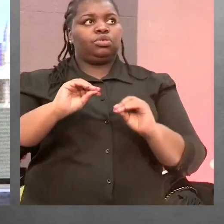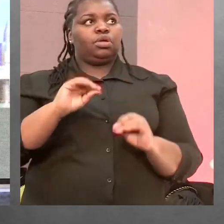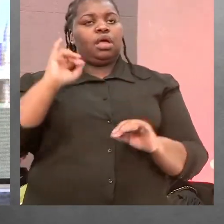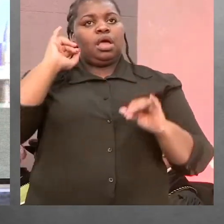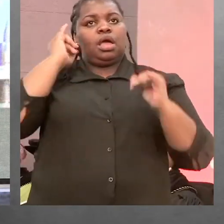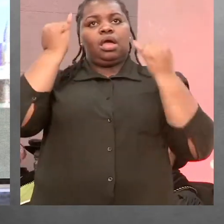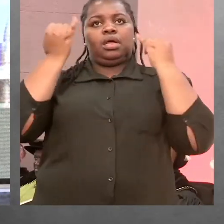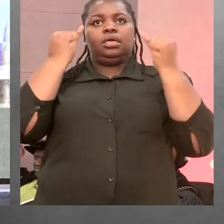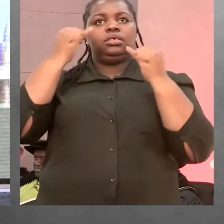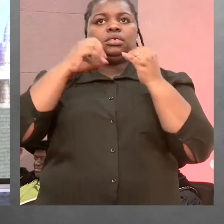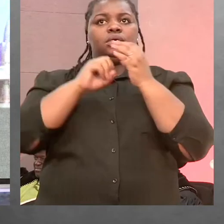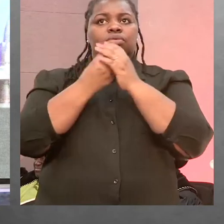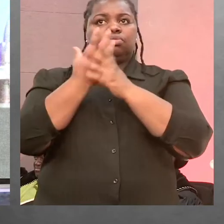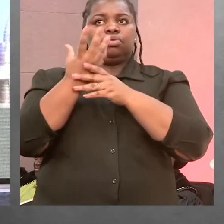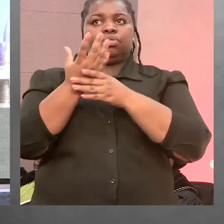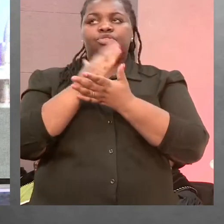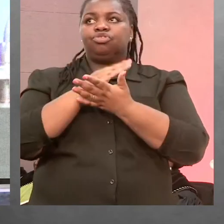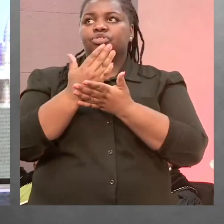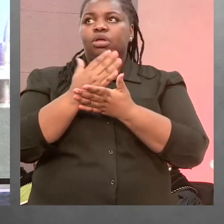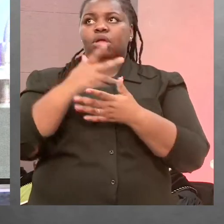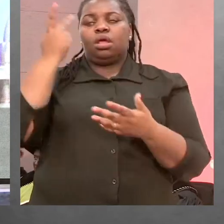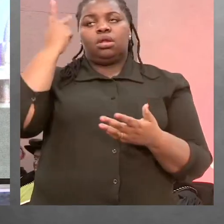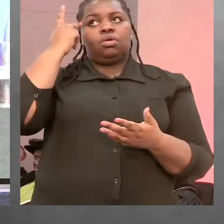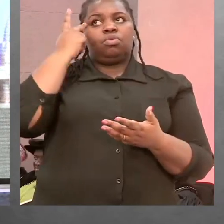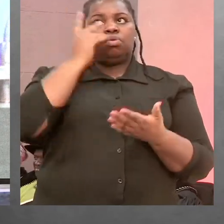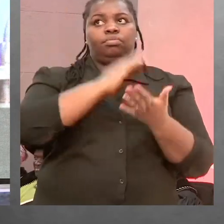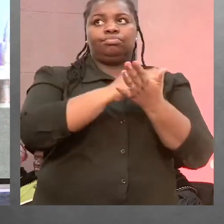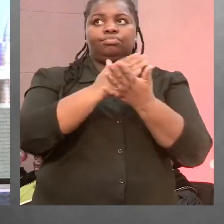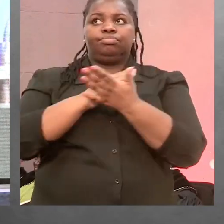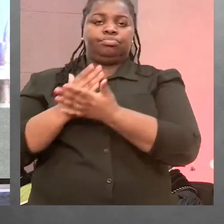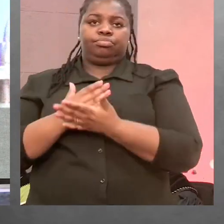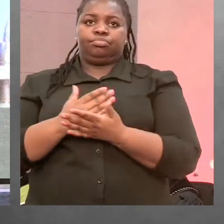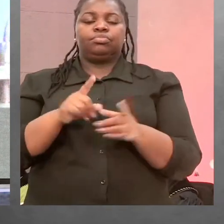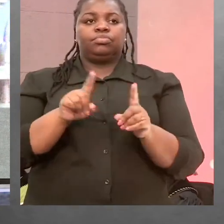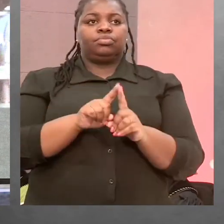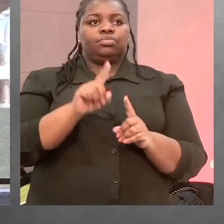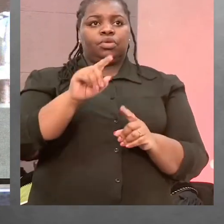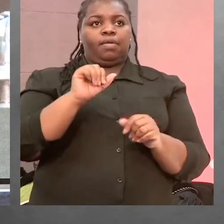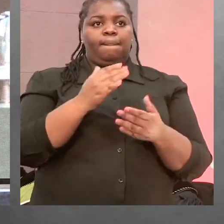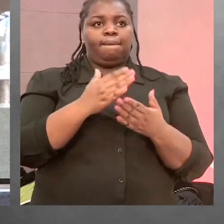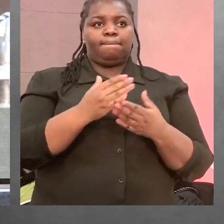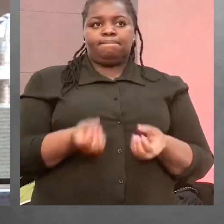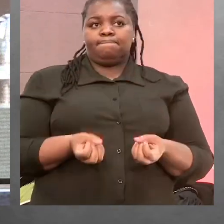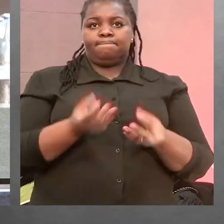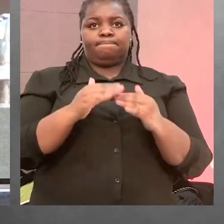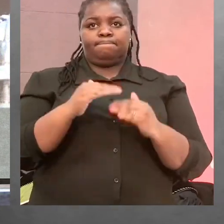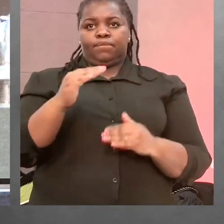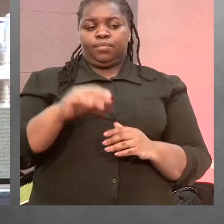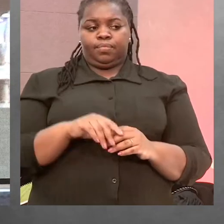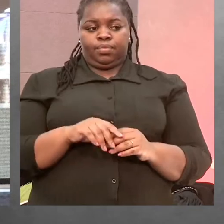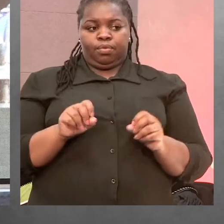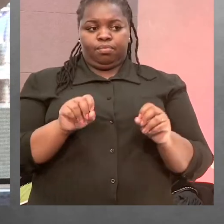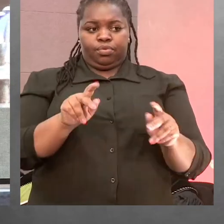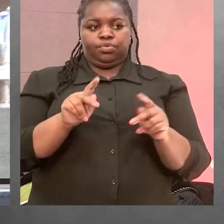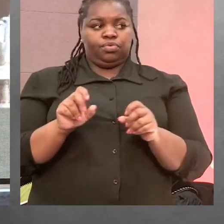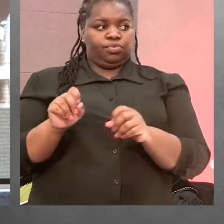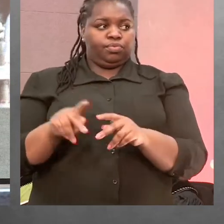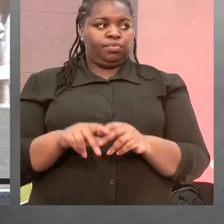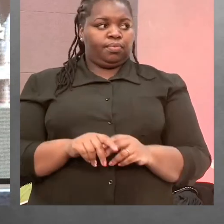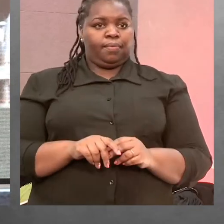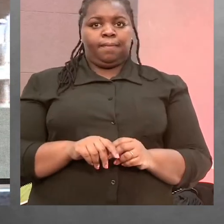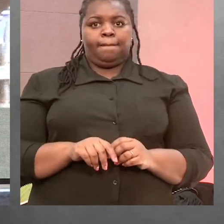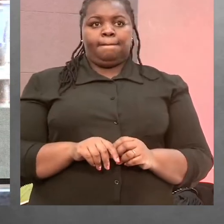ideas are sparked, and knowledge is cultivated and created for a greater height and more enlightened the